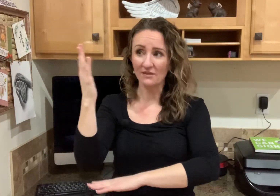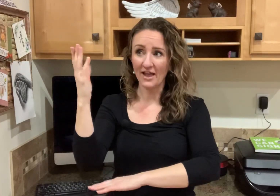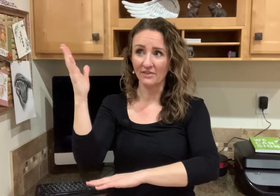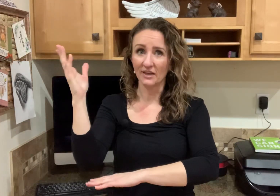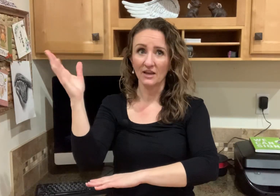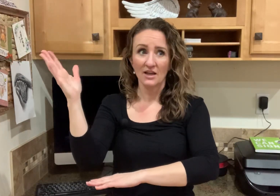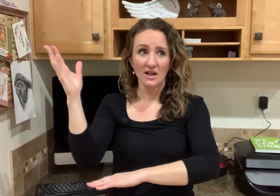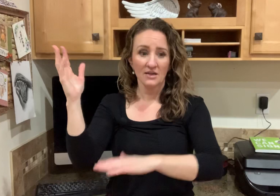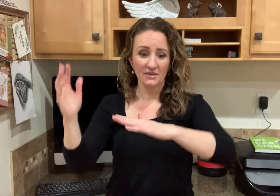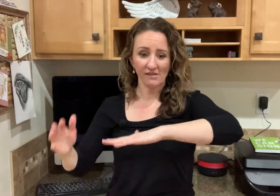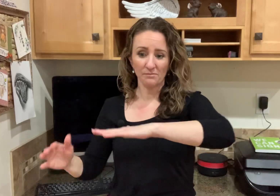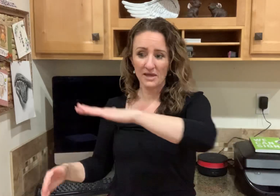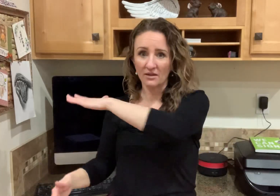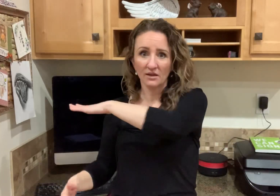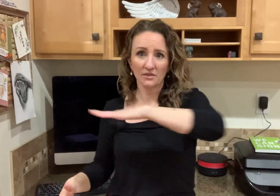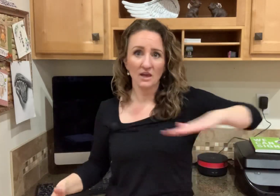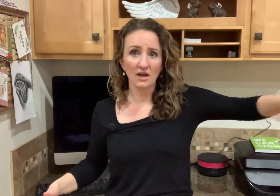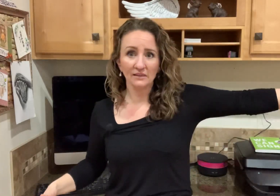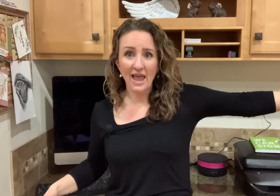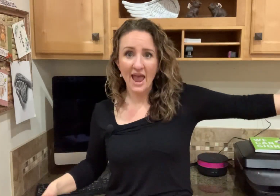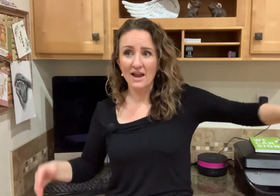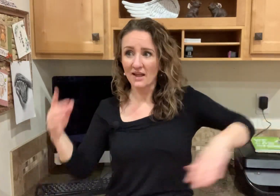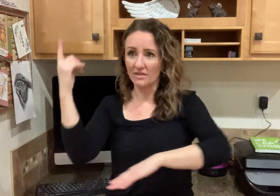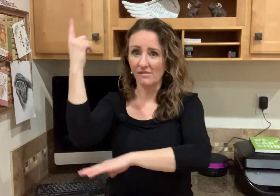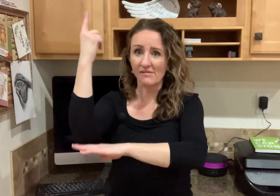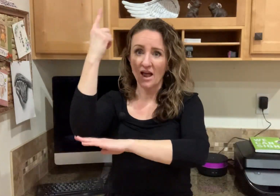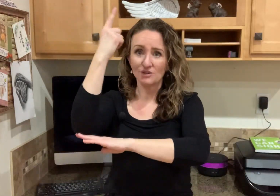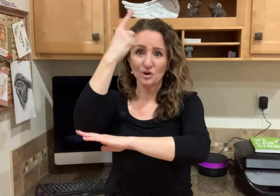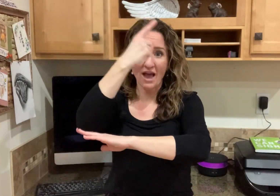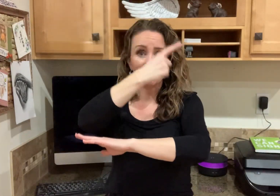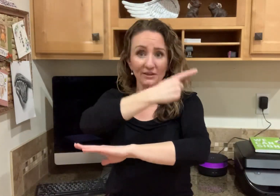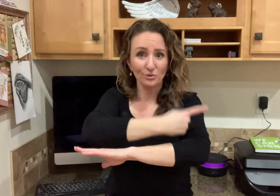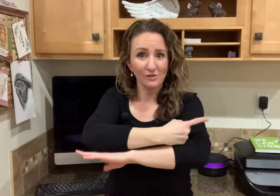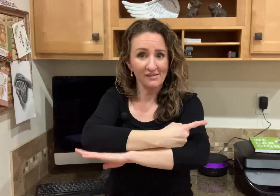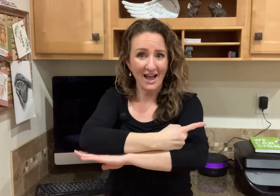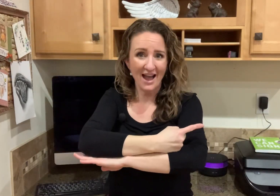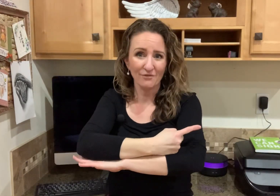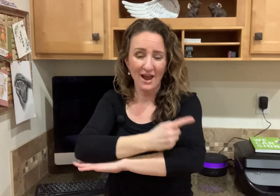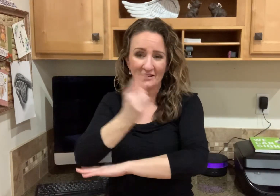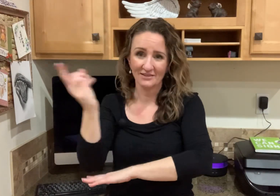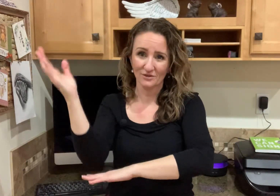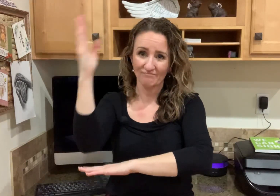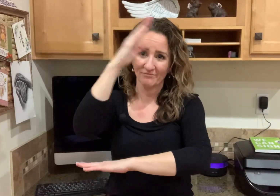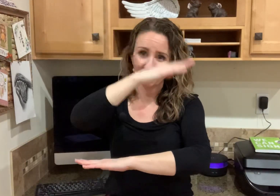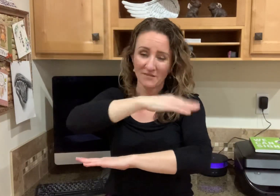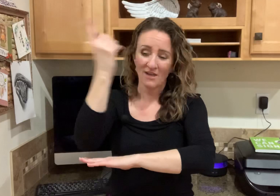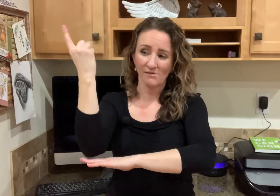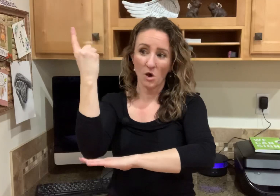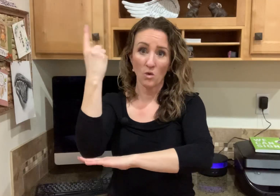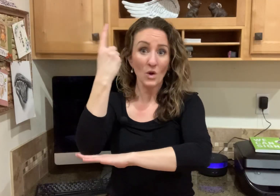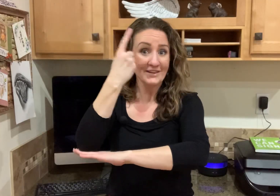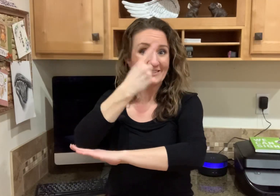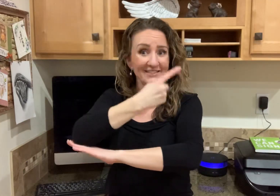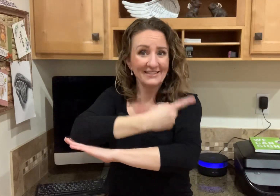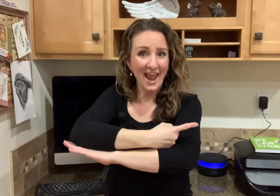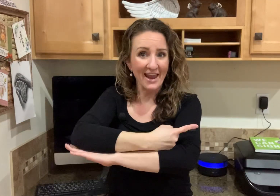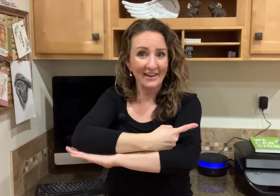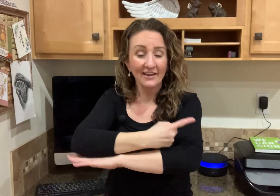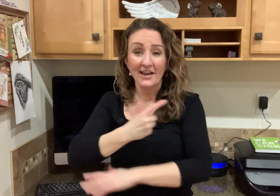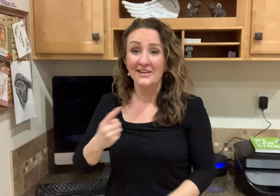like this being the land and the sun traveling through the sky, right? So day.